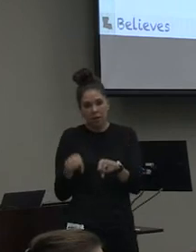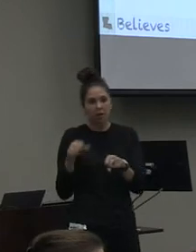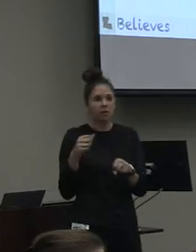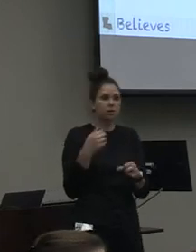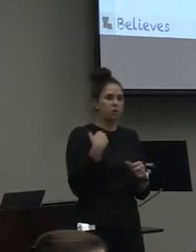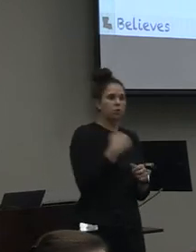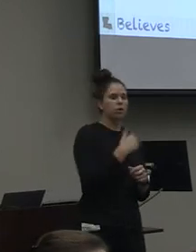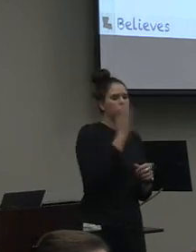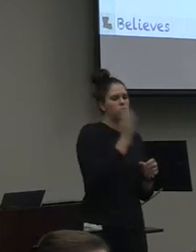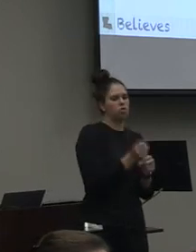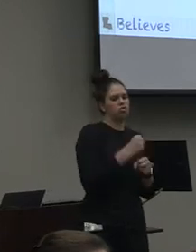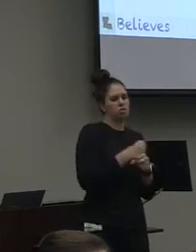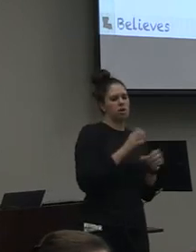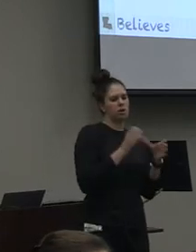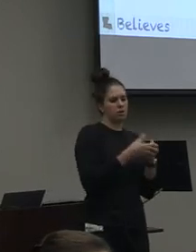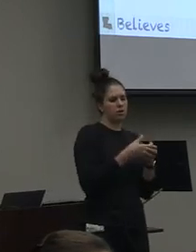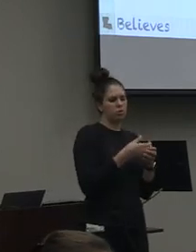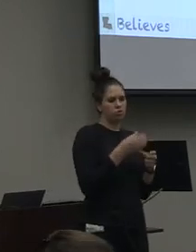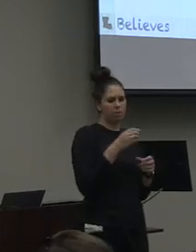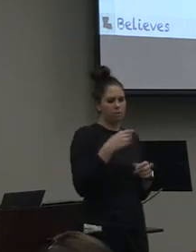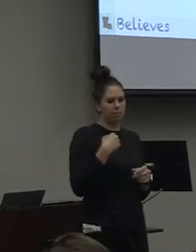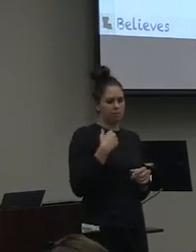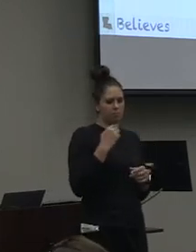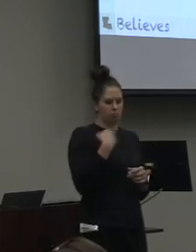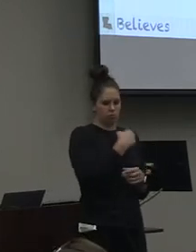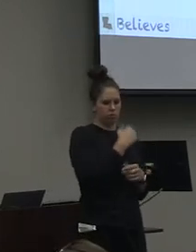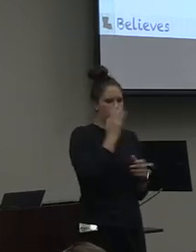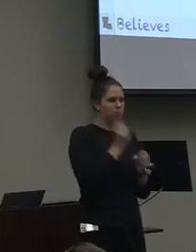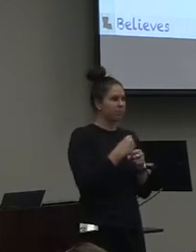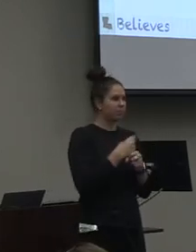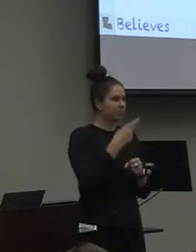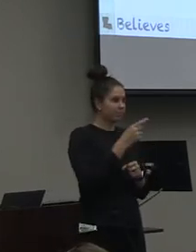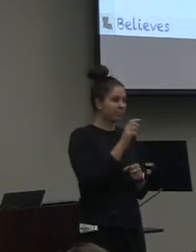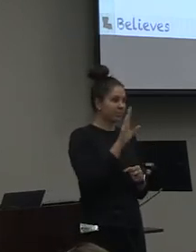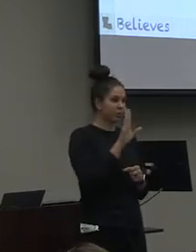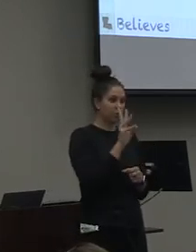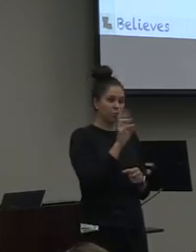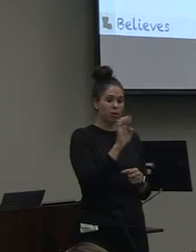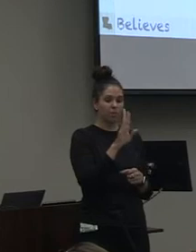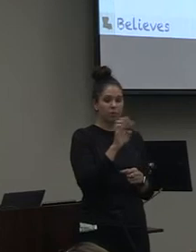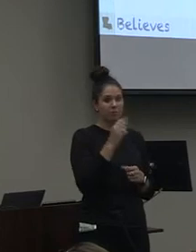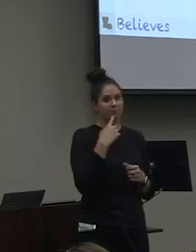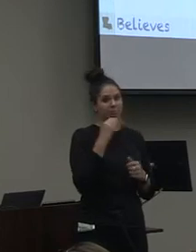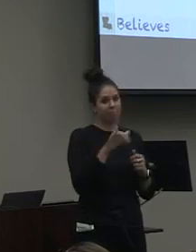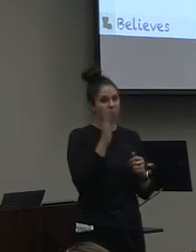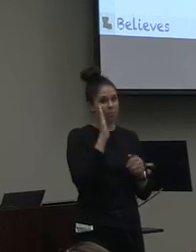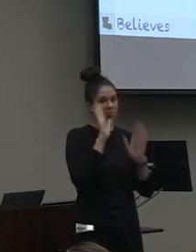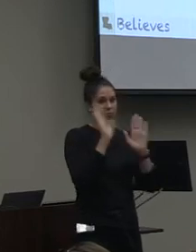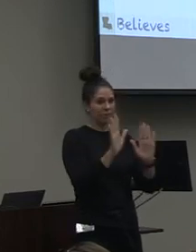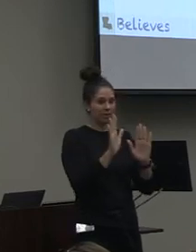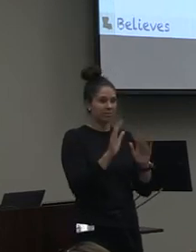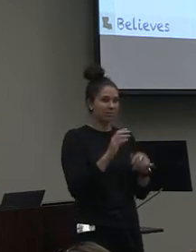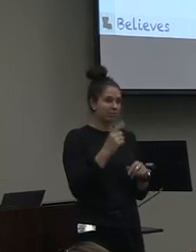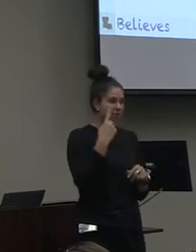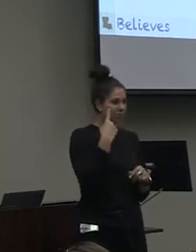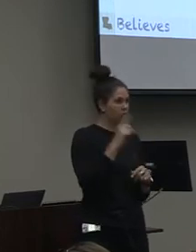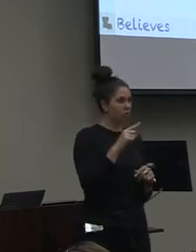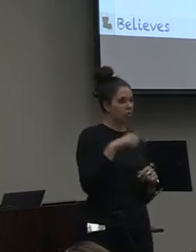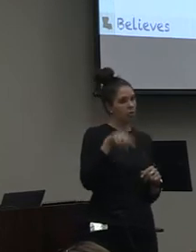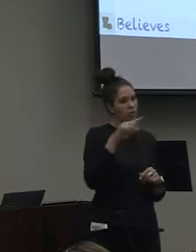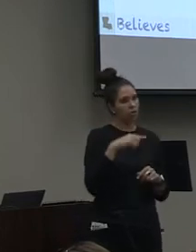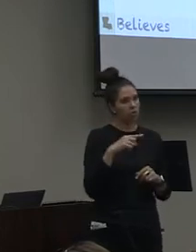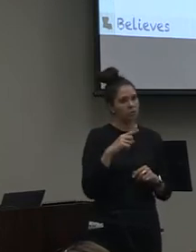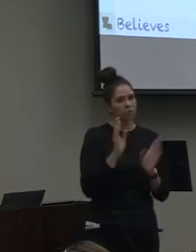a cohort on the side as well. Because that would be really great for our bigger universities to have